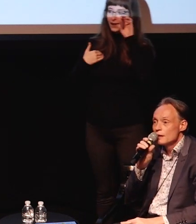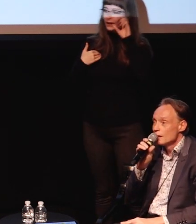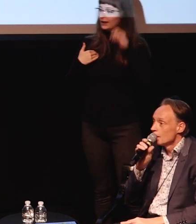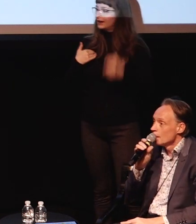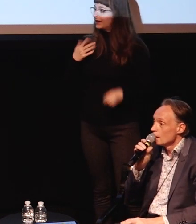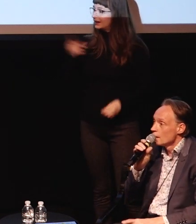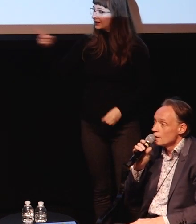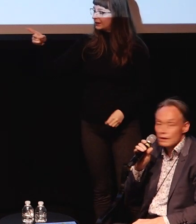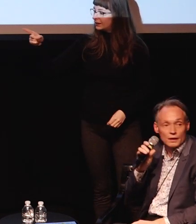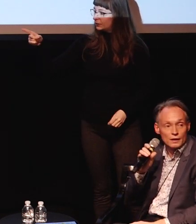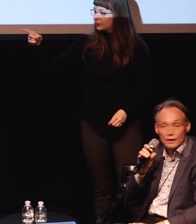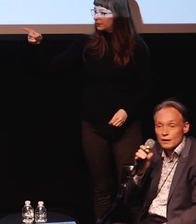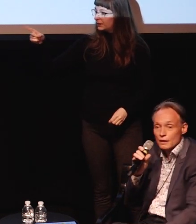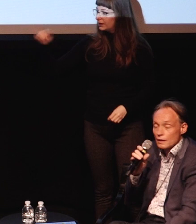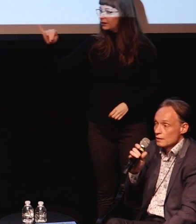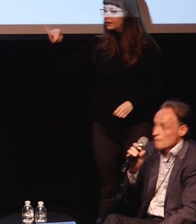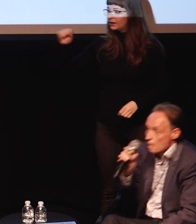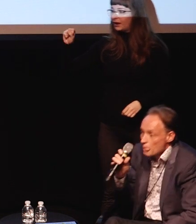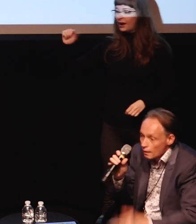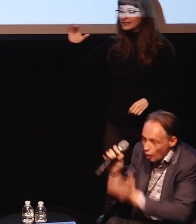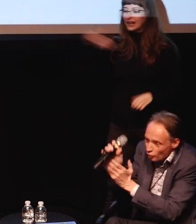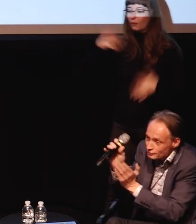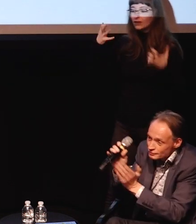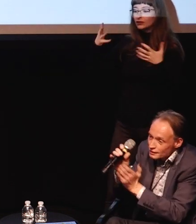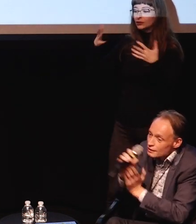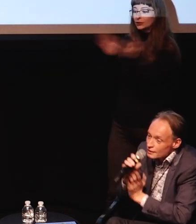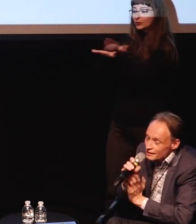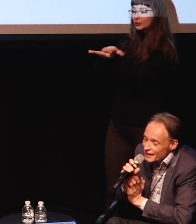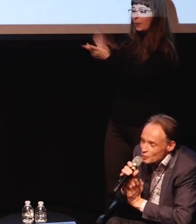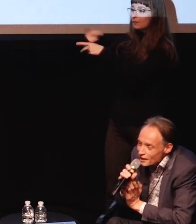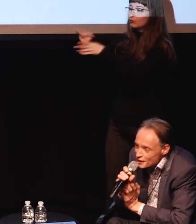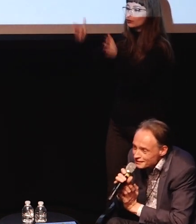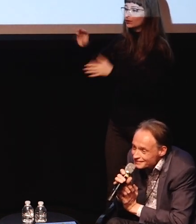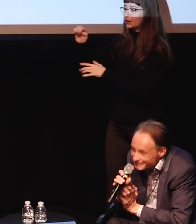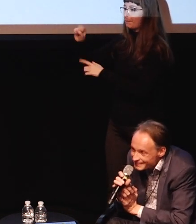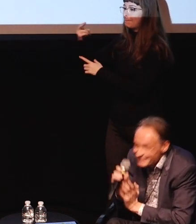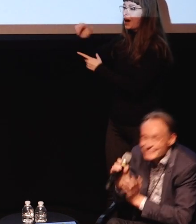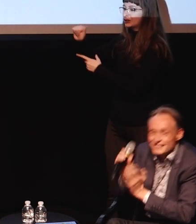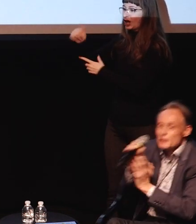credit to Masha Leonov, who is the producer of the film, who's here with us. Oh, woohoo! Thank you, Masha.